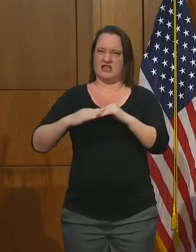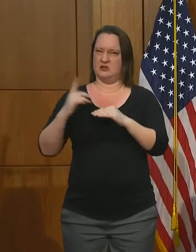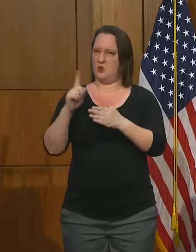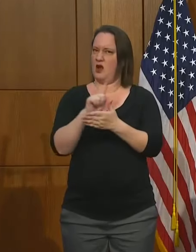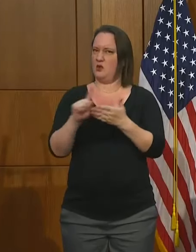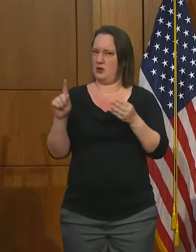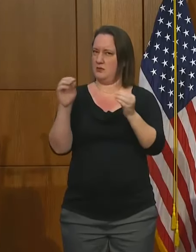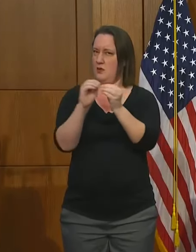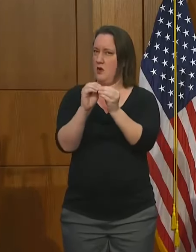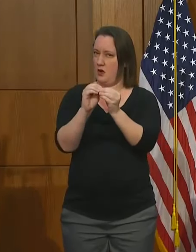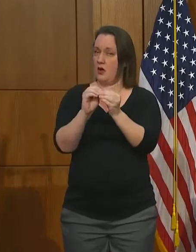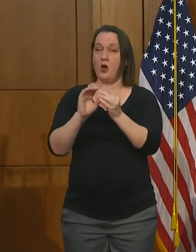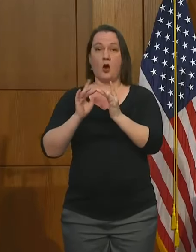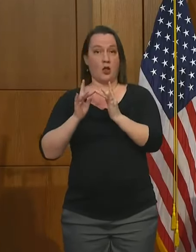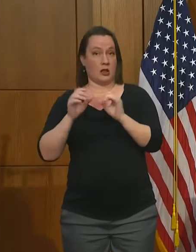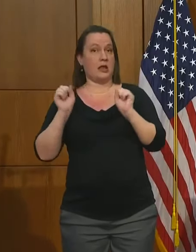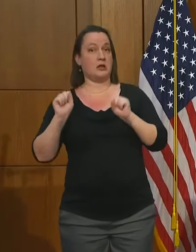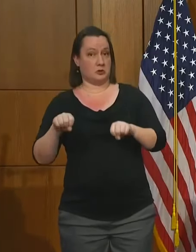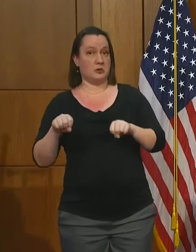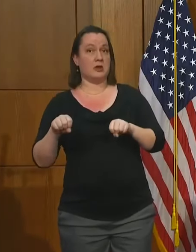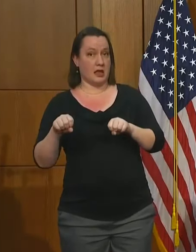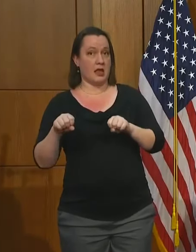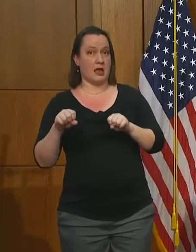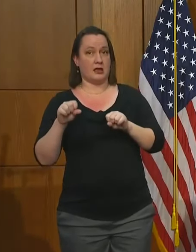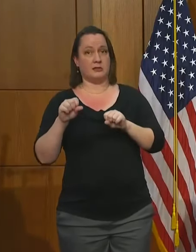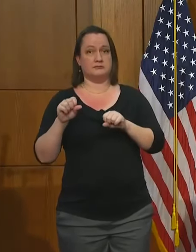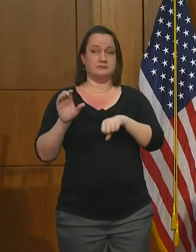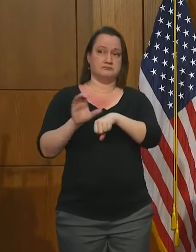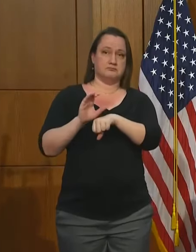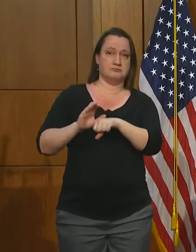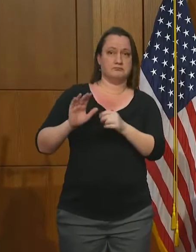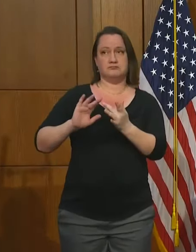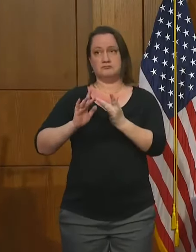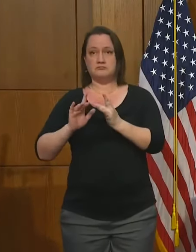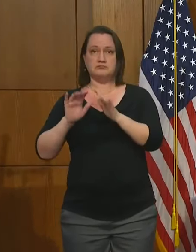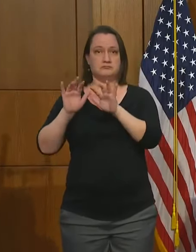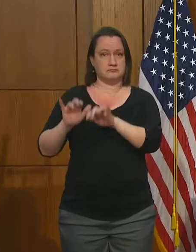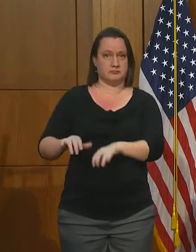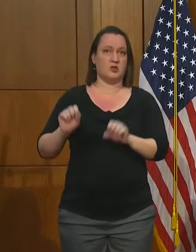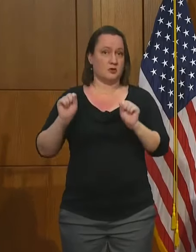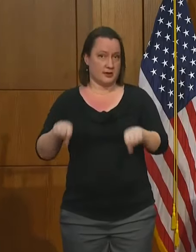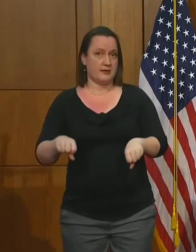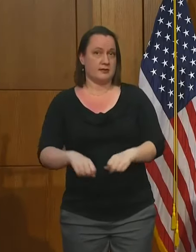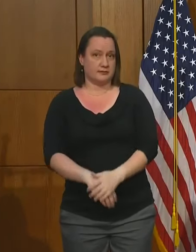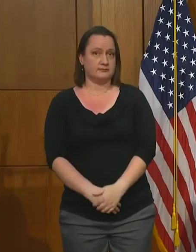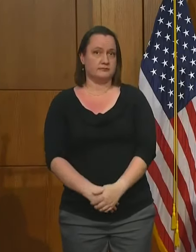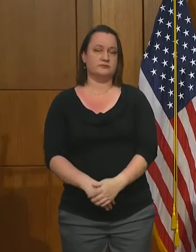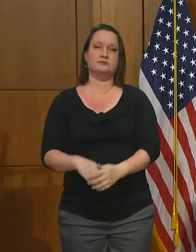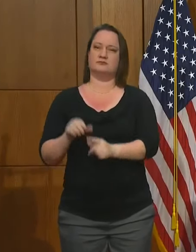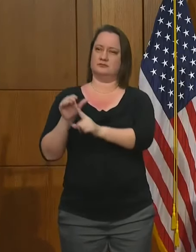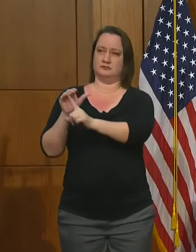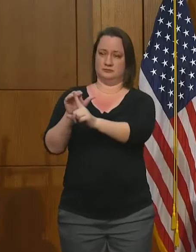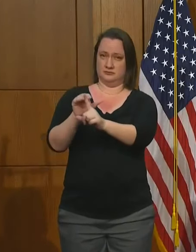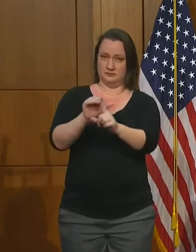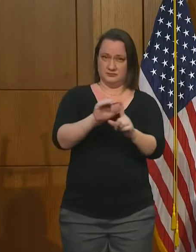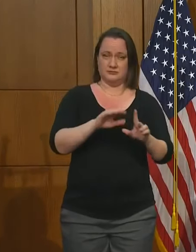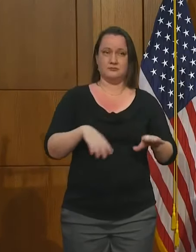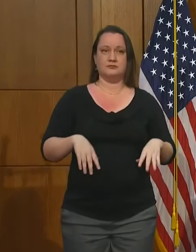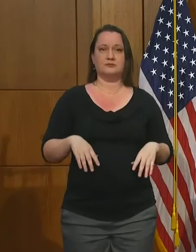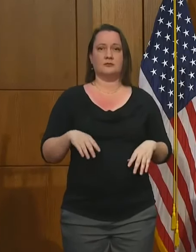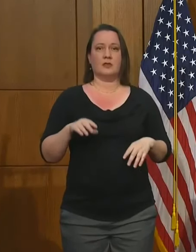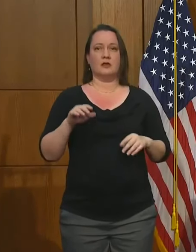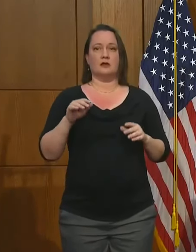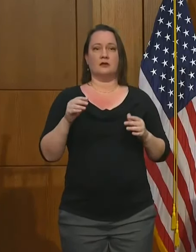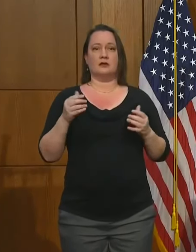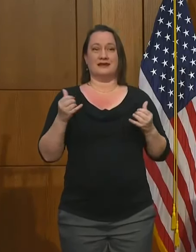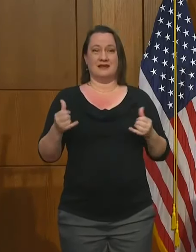services remain open. And I would remind Virginians that this is a difficult time